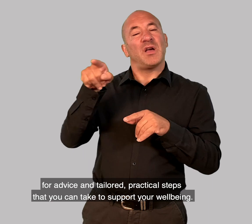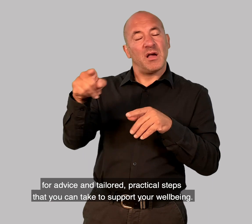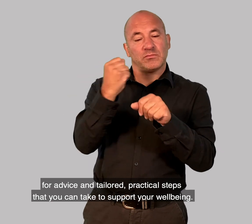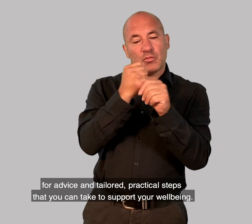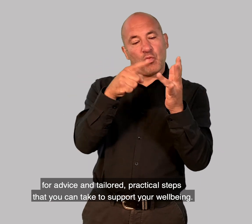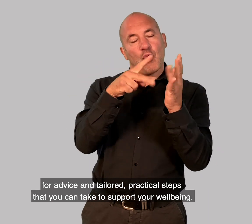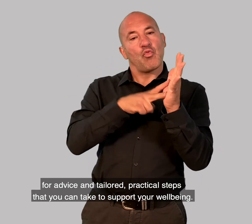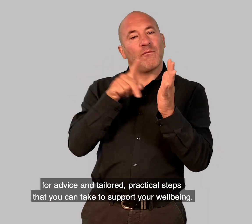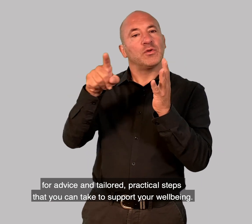your well-being.